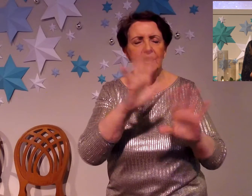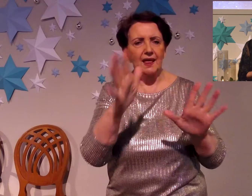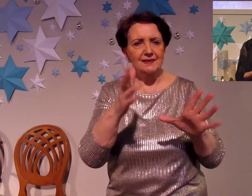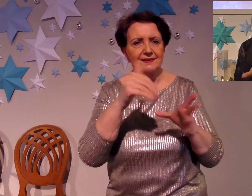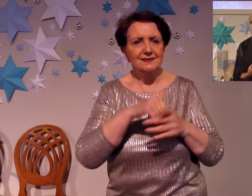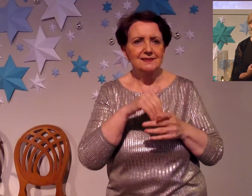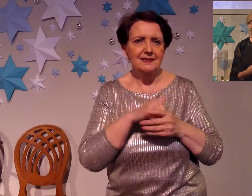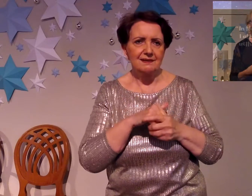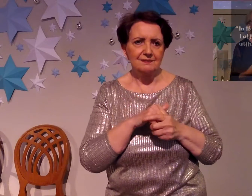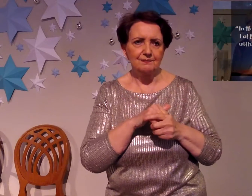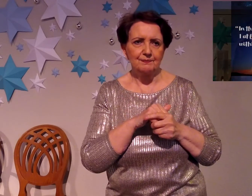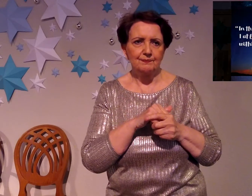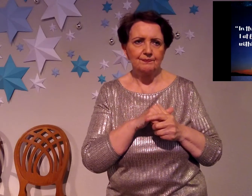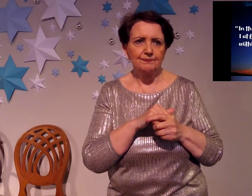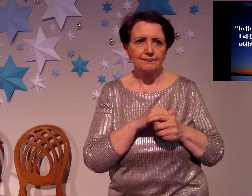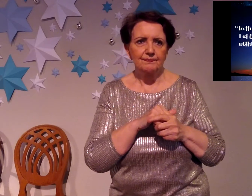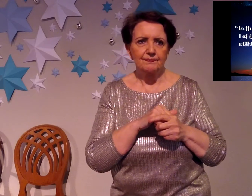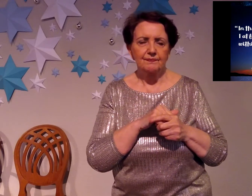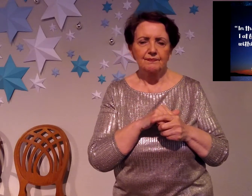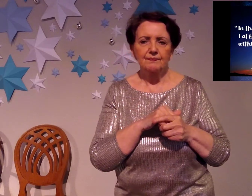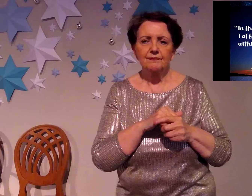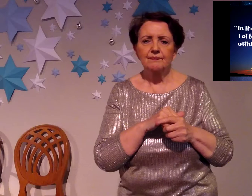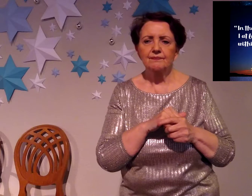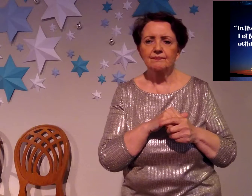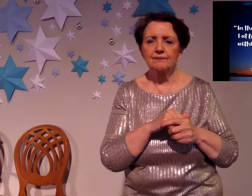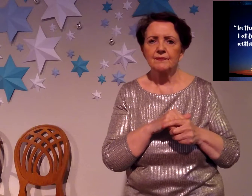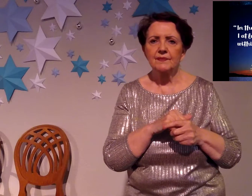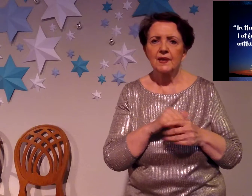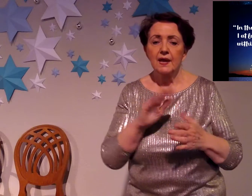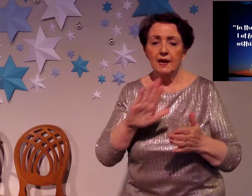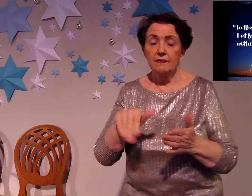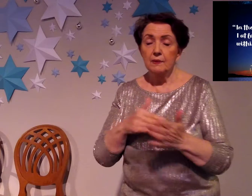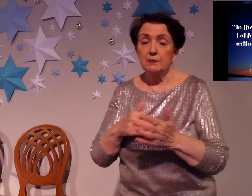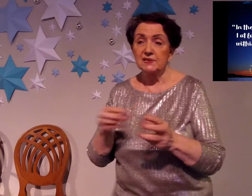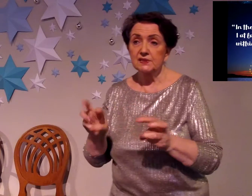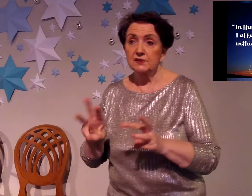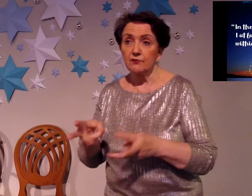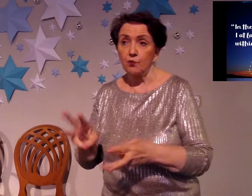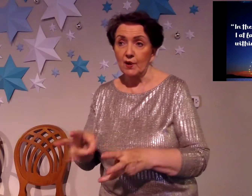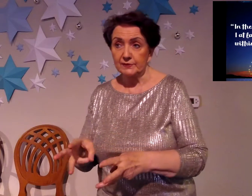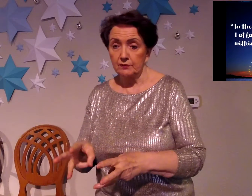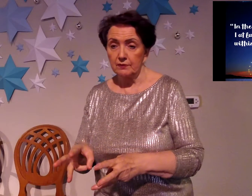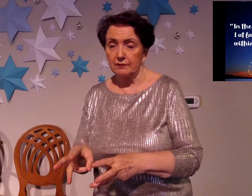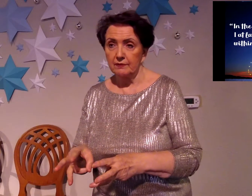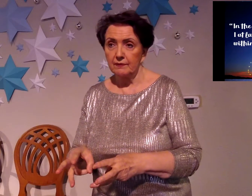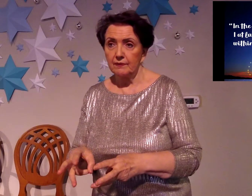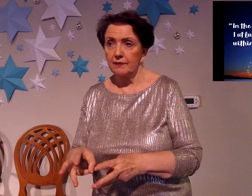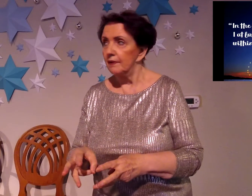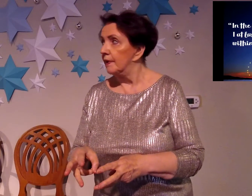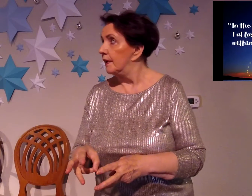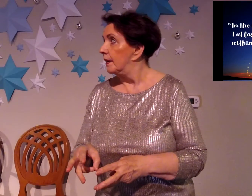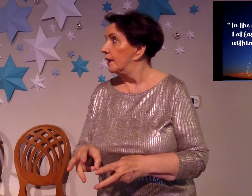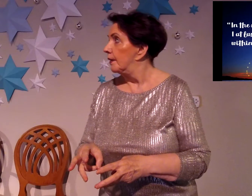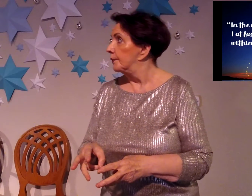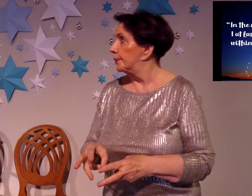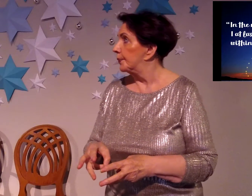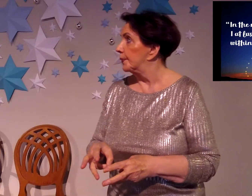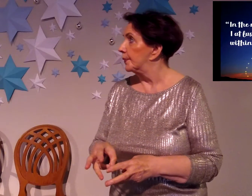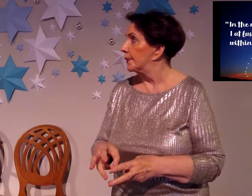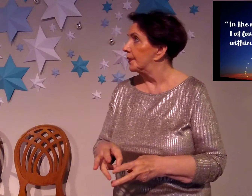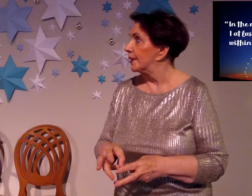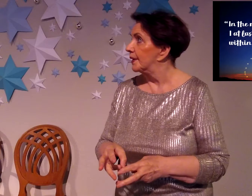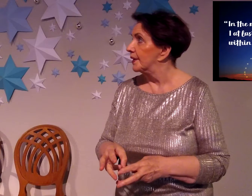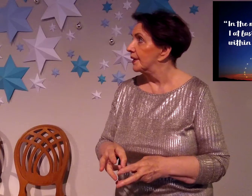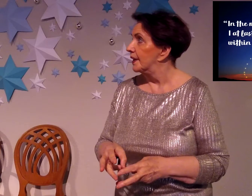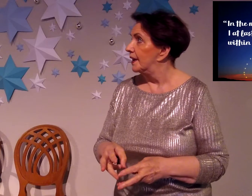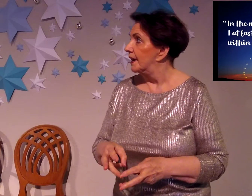within. Albert Camus says, in the midst of winter, sorry, I can't read it all the way up there. In the midst